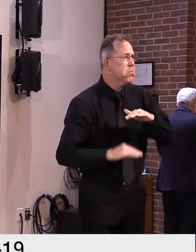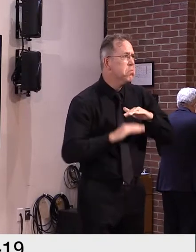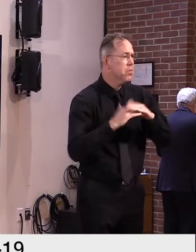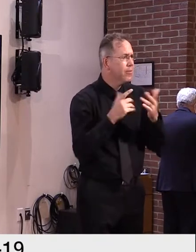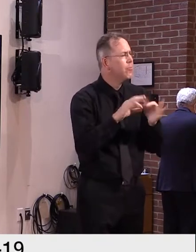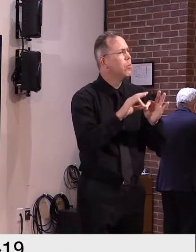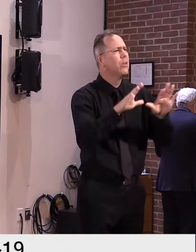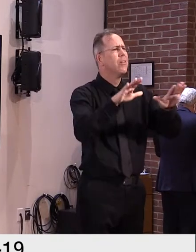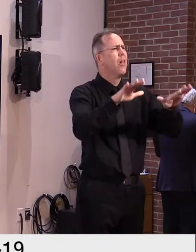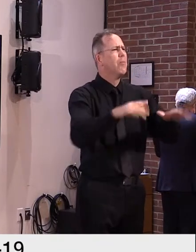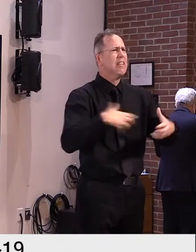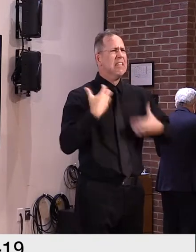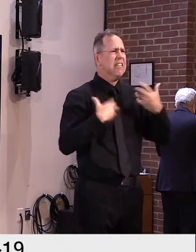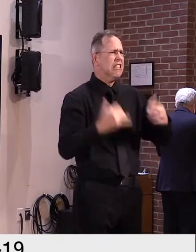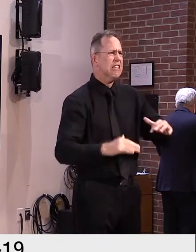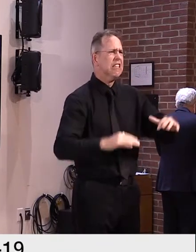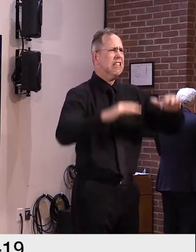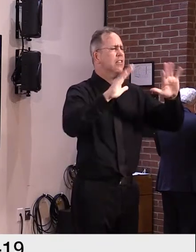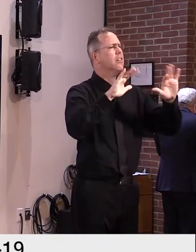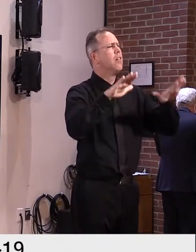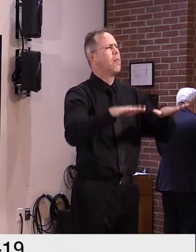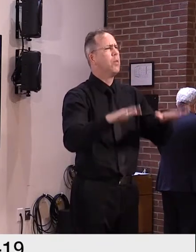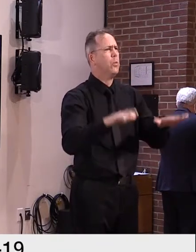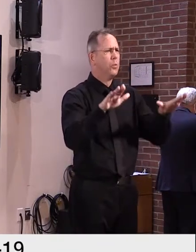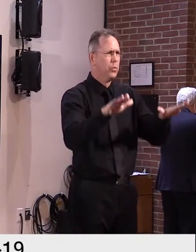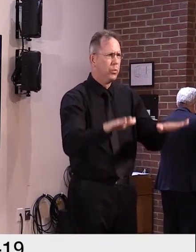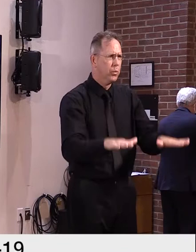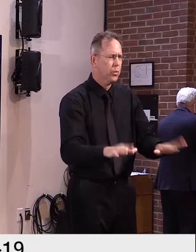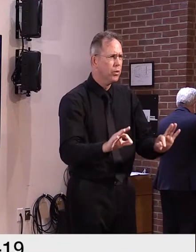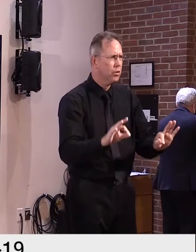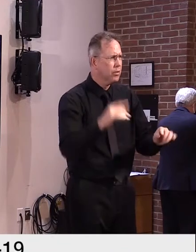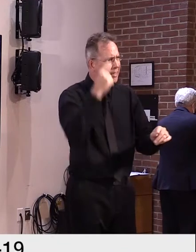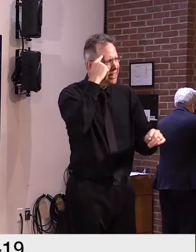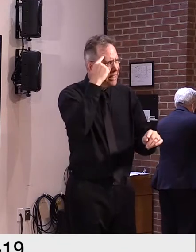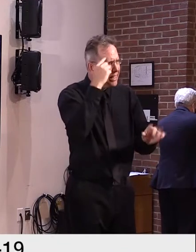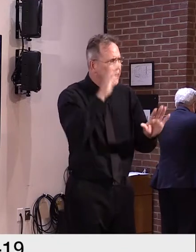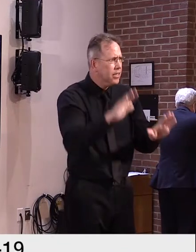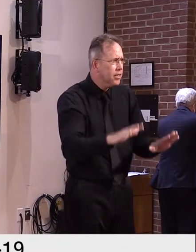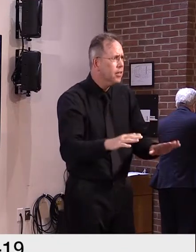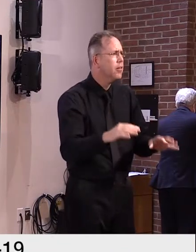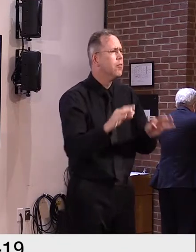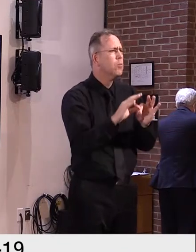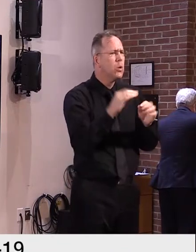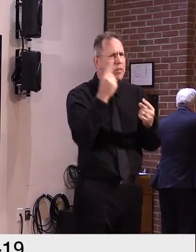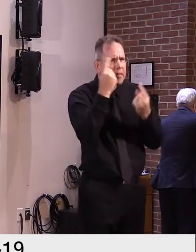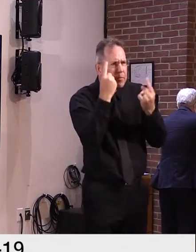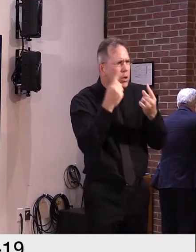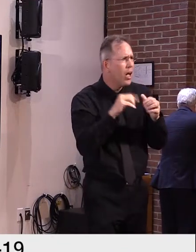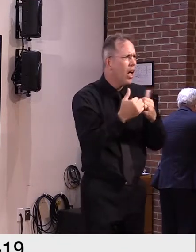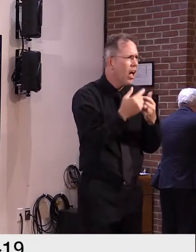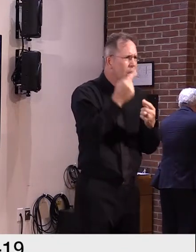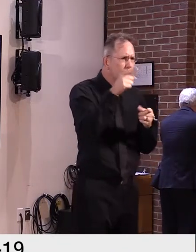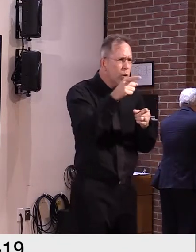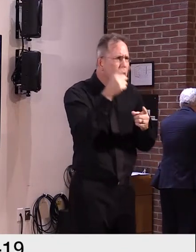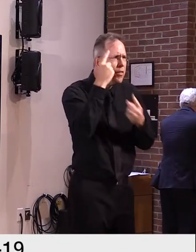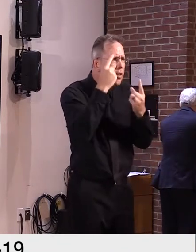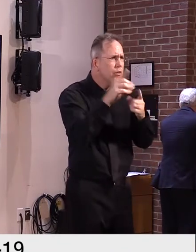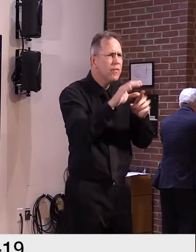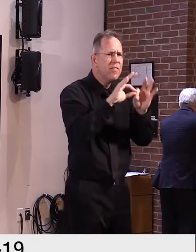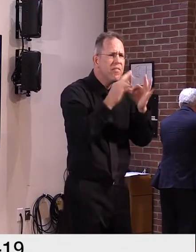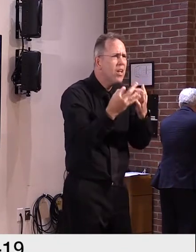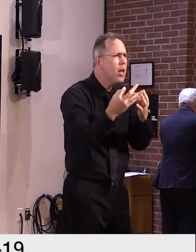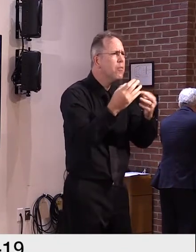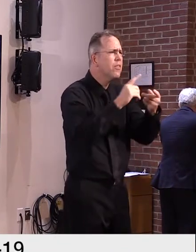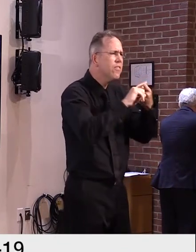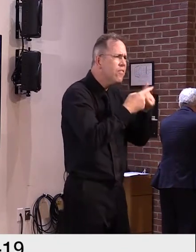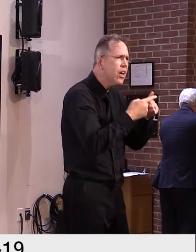temperature. In closing, I want to send my thoughts to Governor Whitmer, her family and staff, and all those in Michigan.